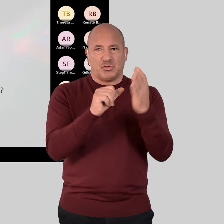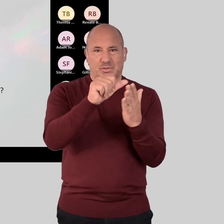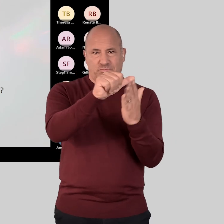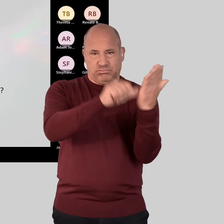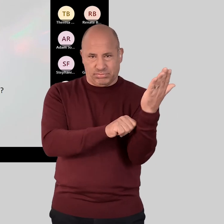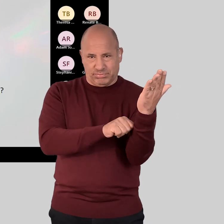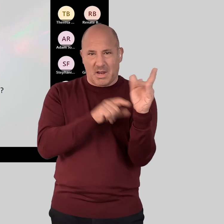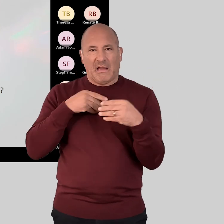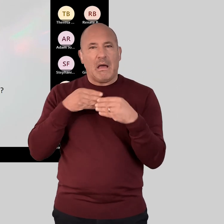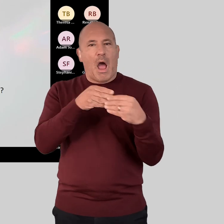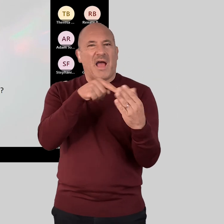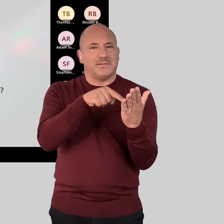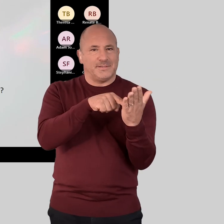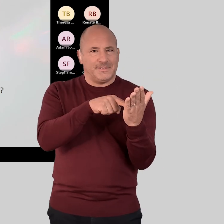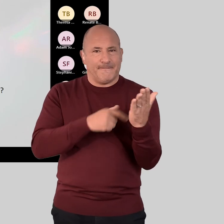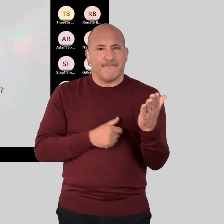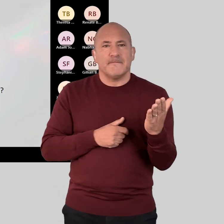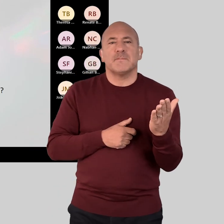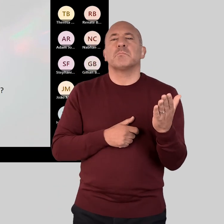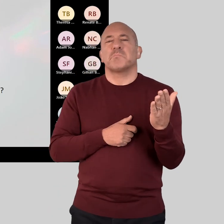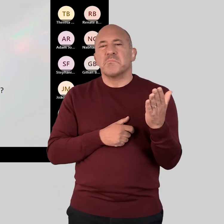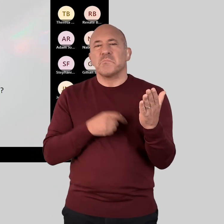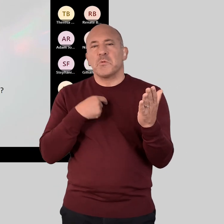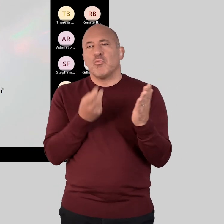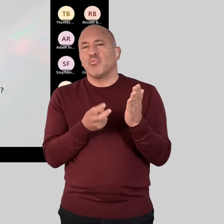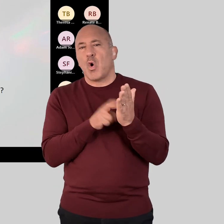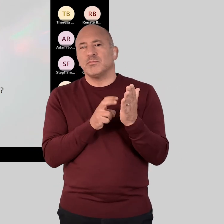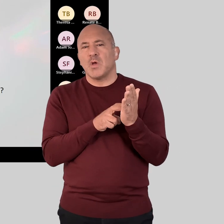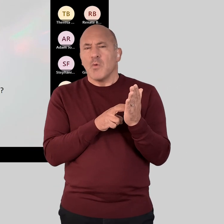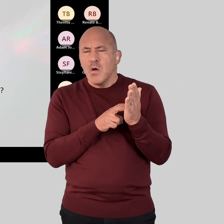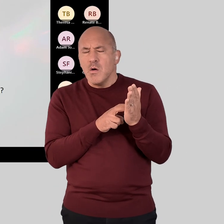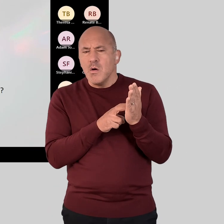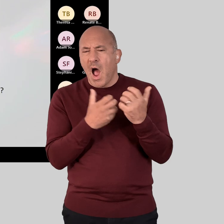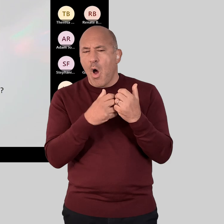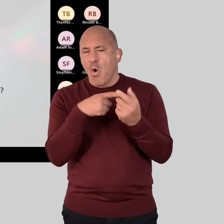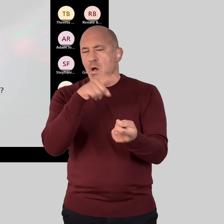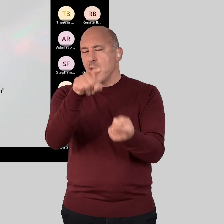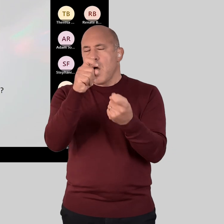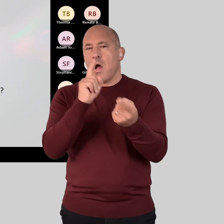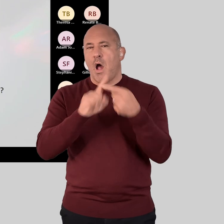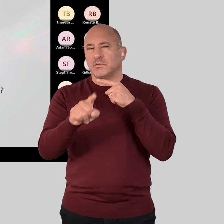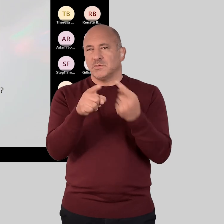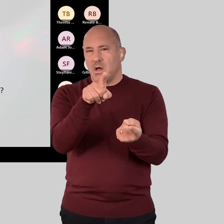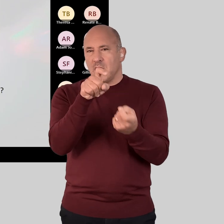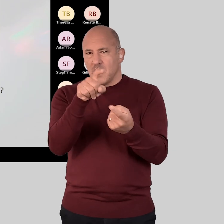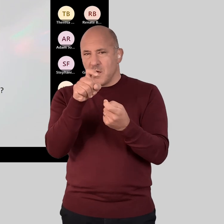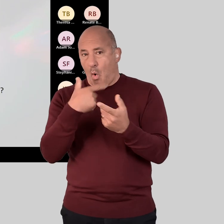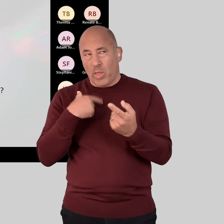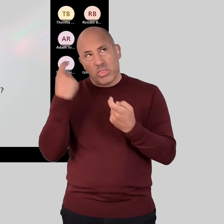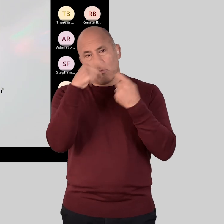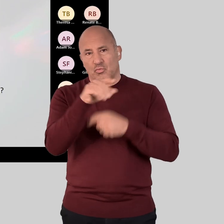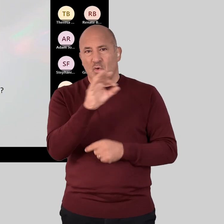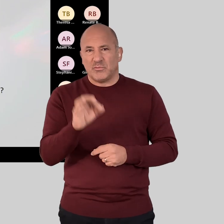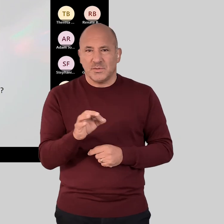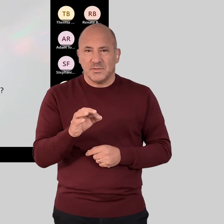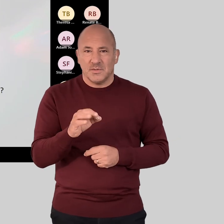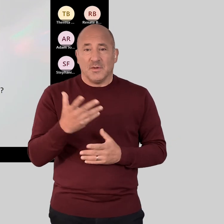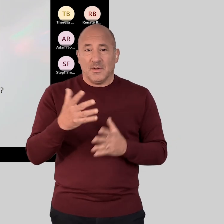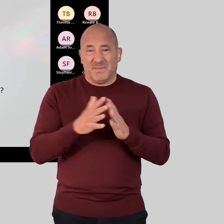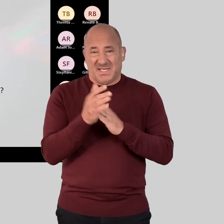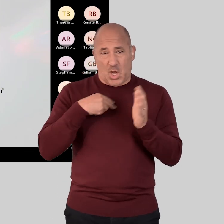act as a guide and to make notes that might find their way to answer or at least get us thinking about these